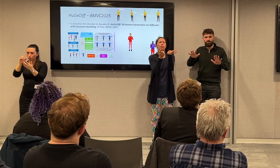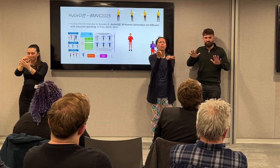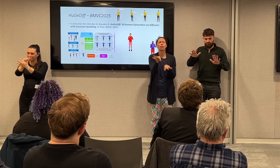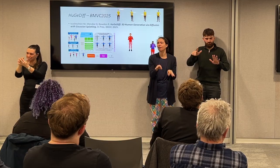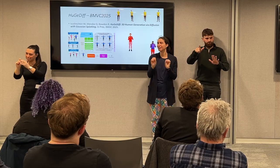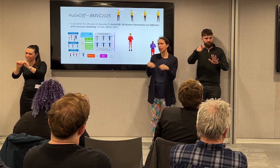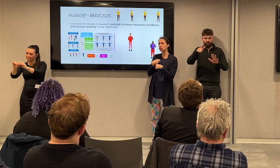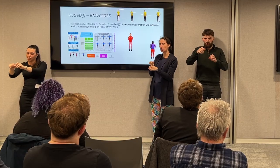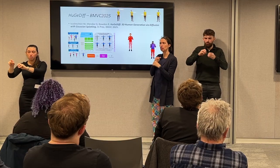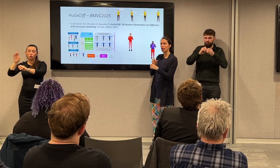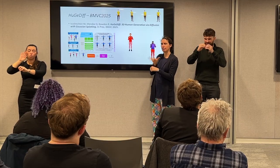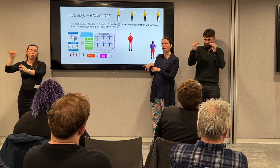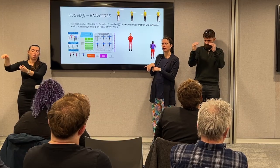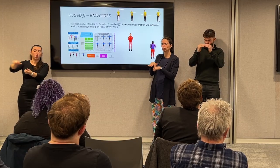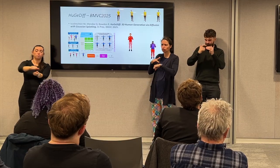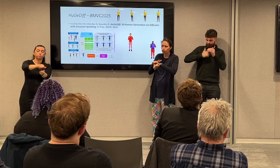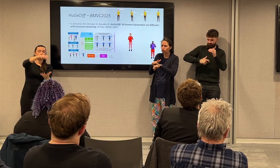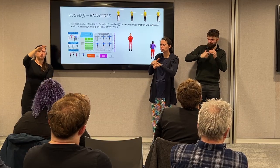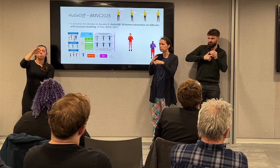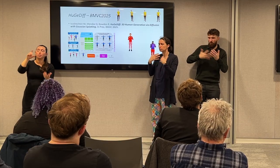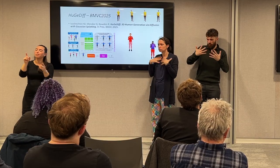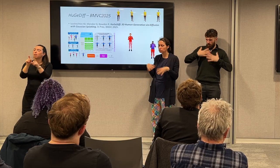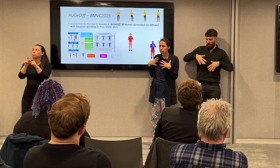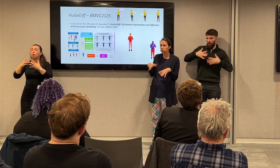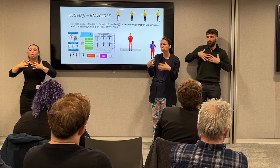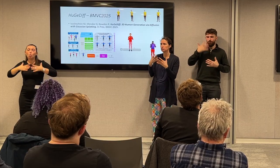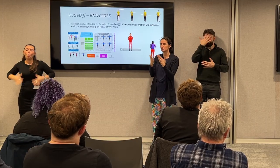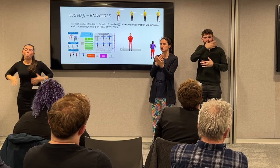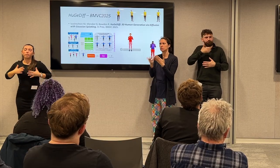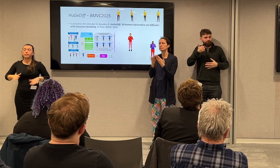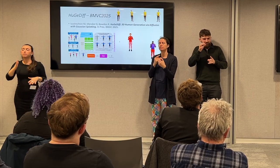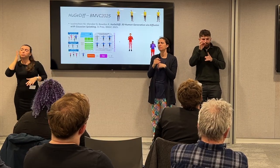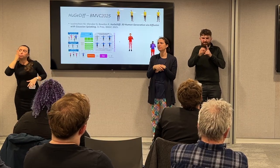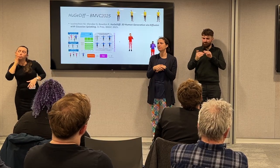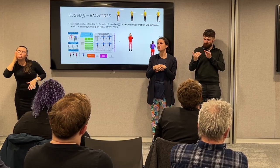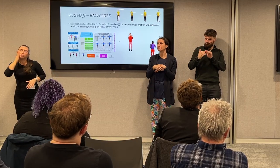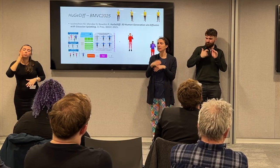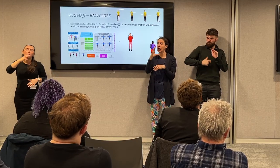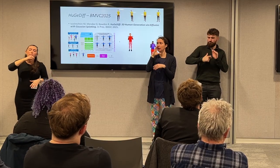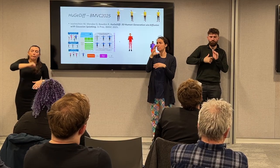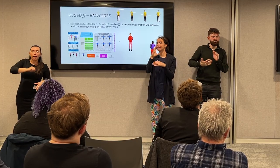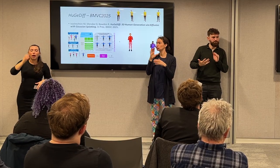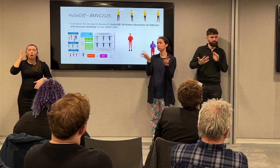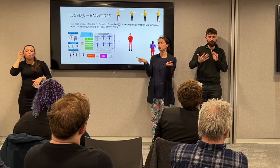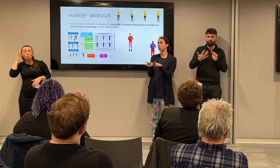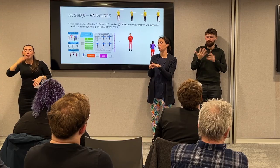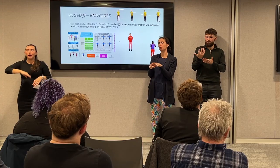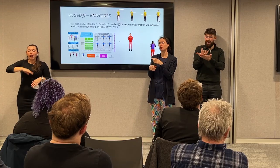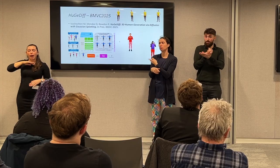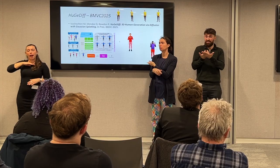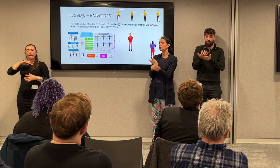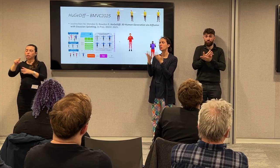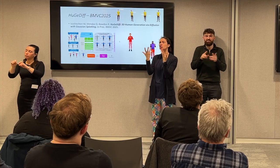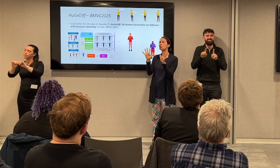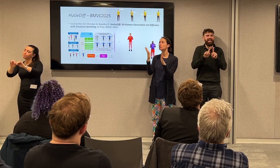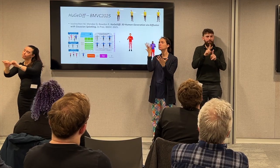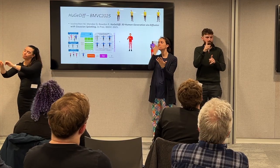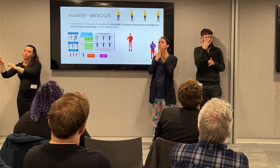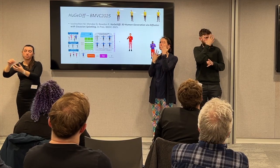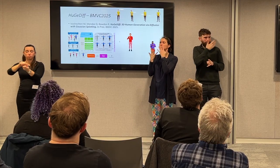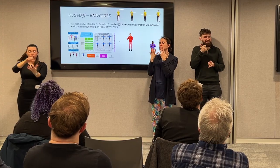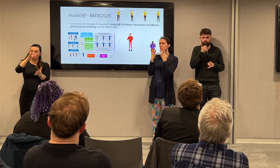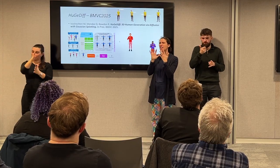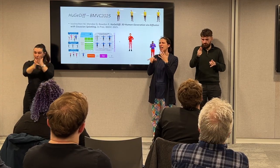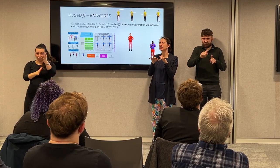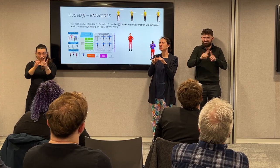generate that demographic or that clothing. And the animations, are the same. It's just the appearance that's changing. But this